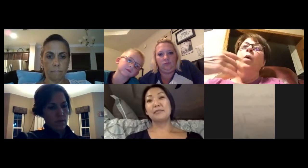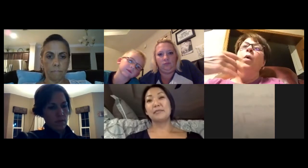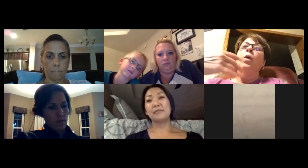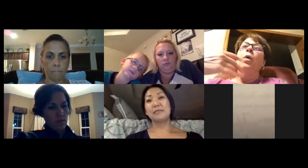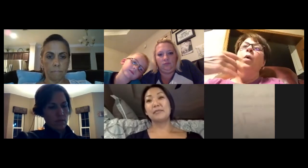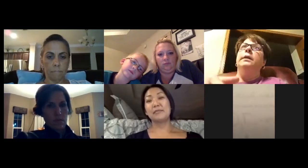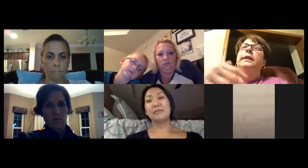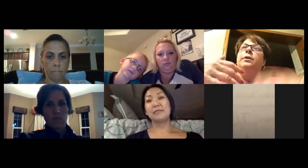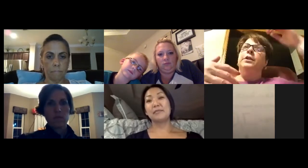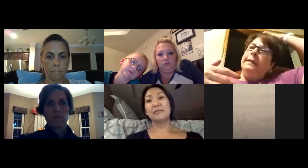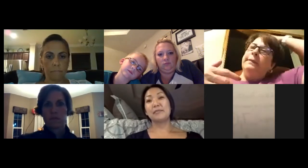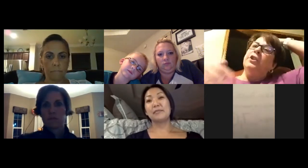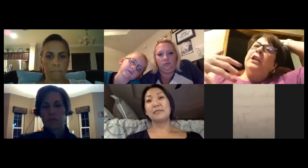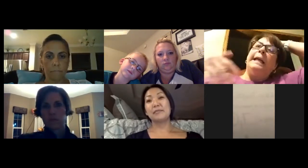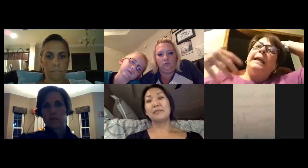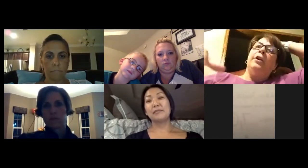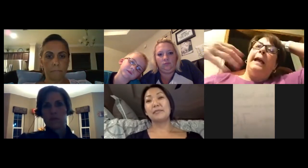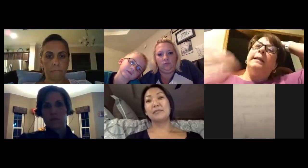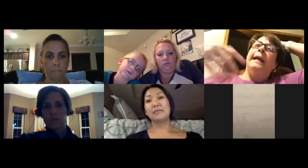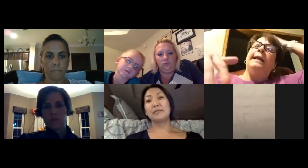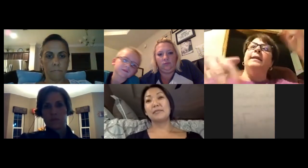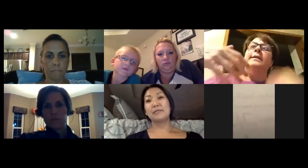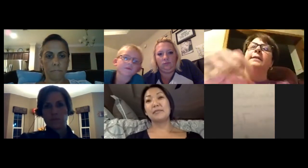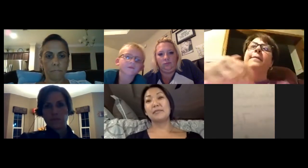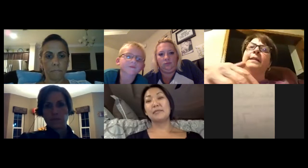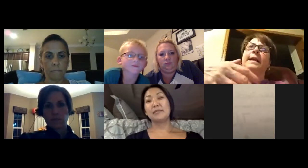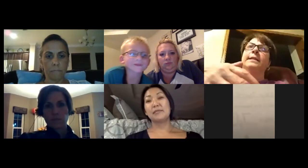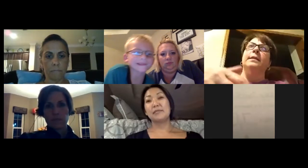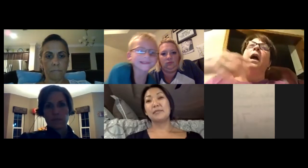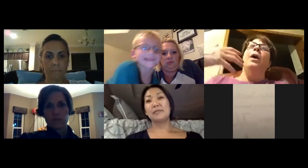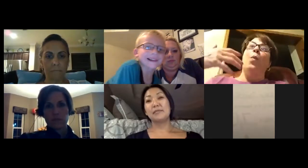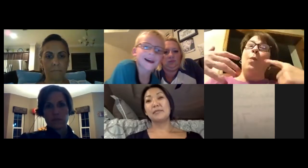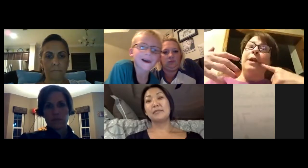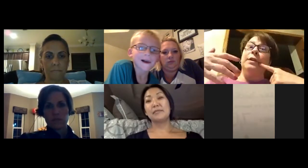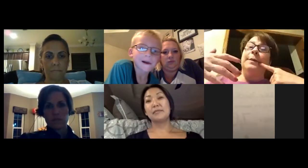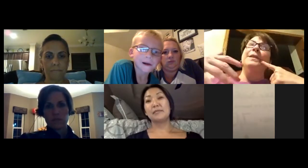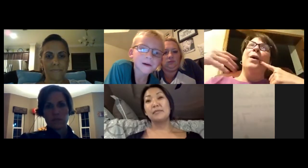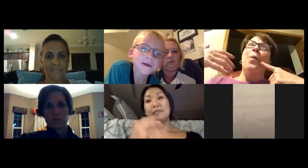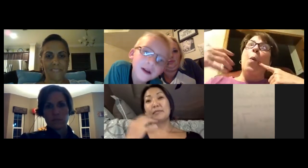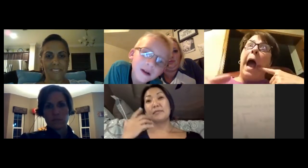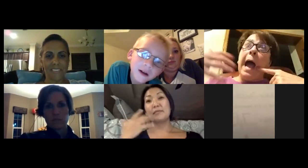Wow. Just even shaking your hand like this emphasizes on your lips.